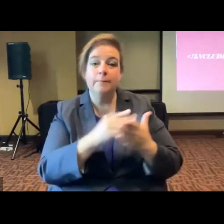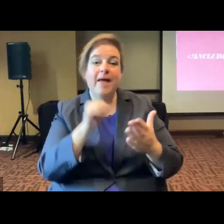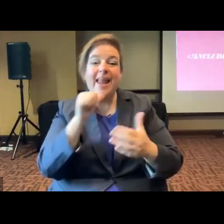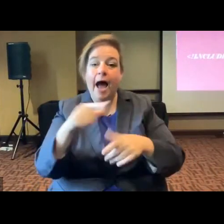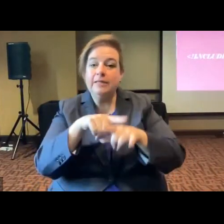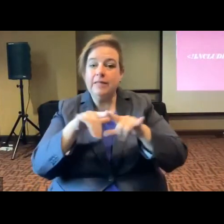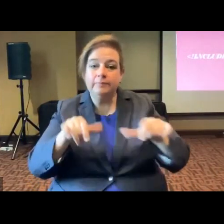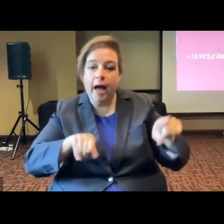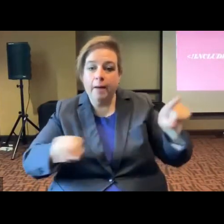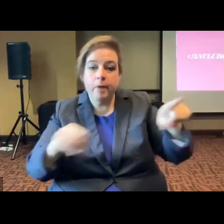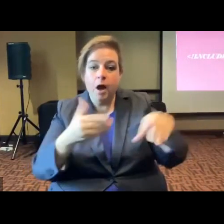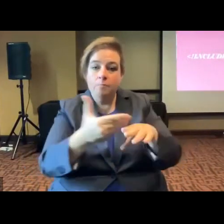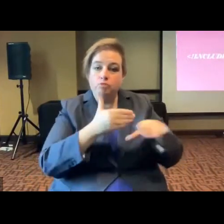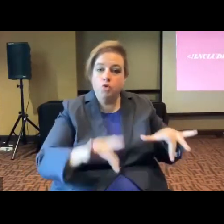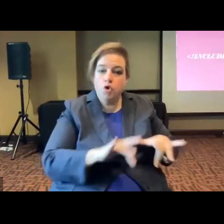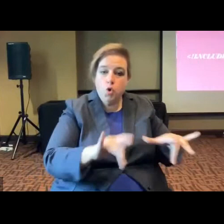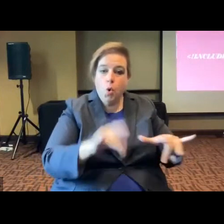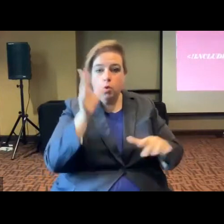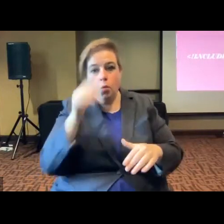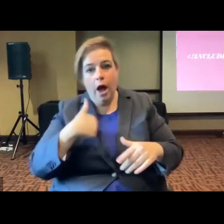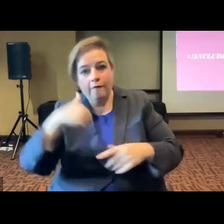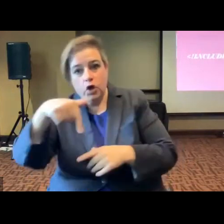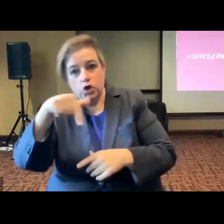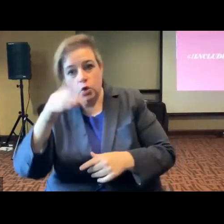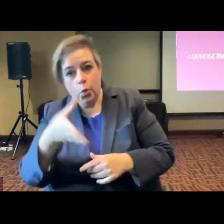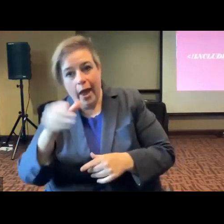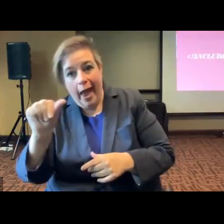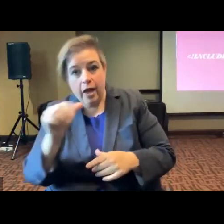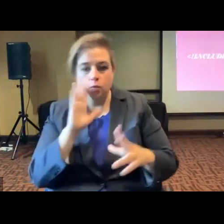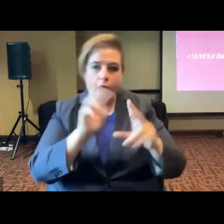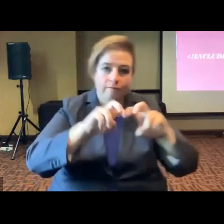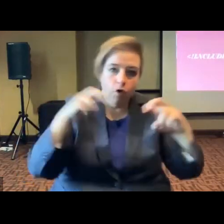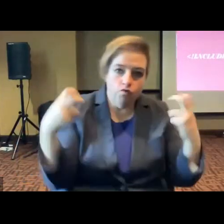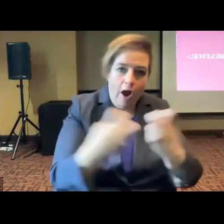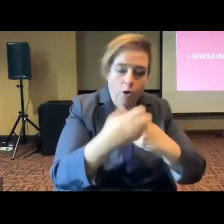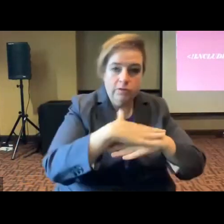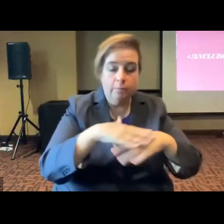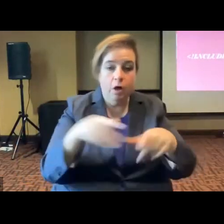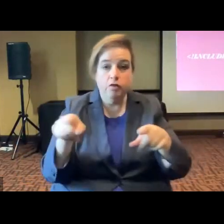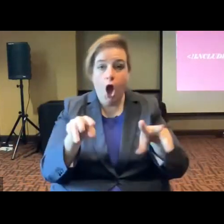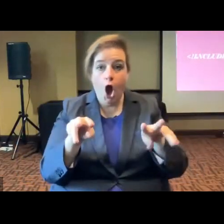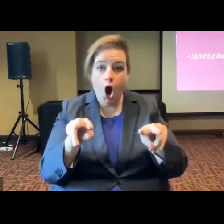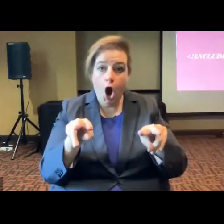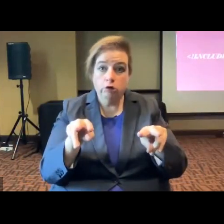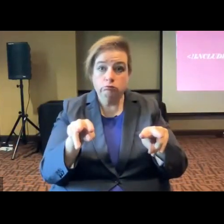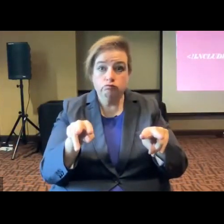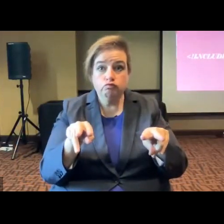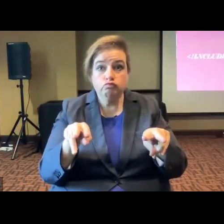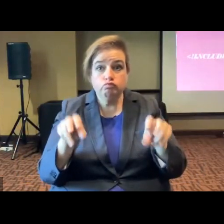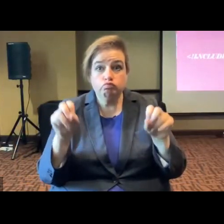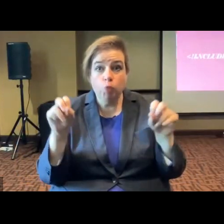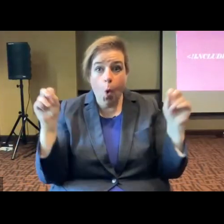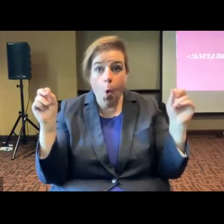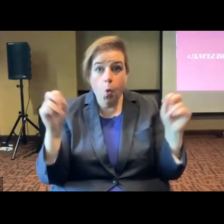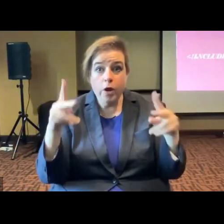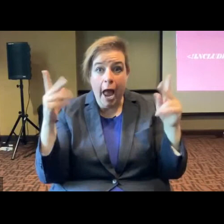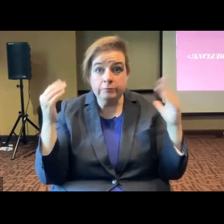We're going to pre-record them. We're going to have QA. We're going to have roundtables. And, you know, they just said,